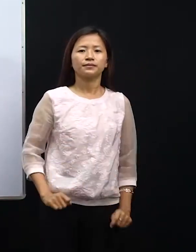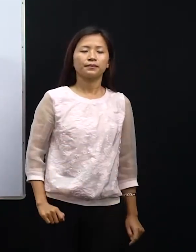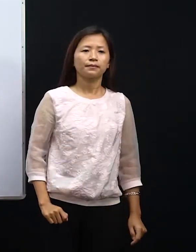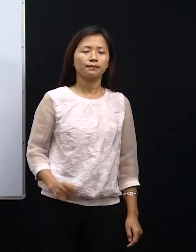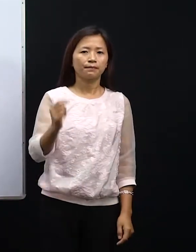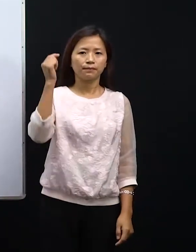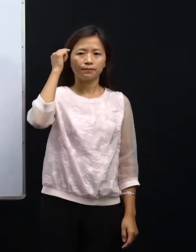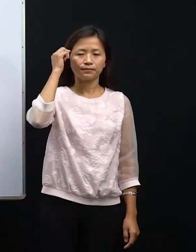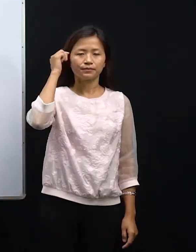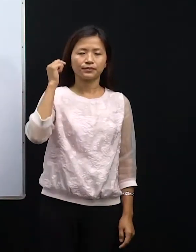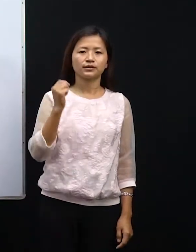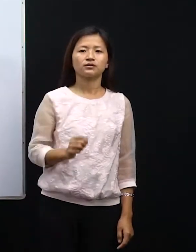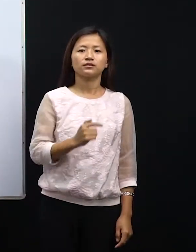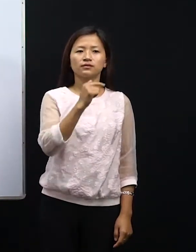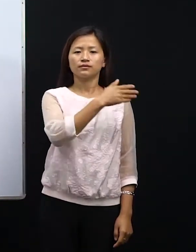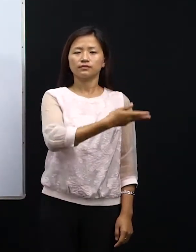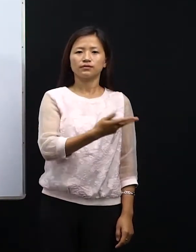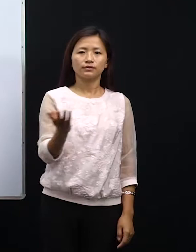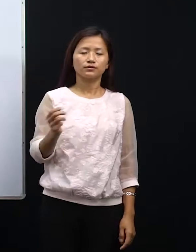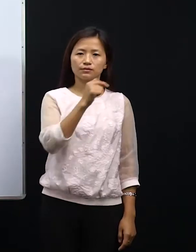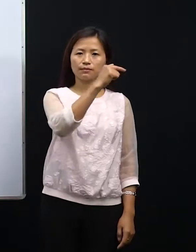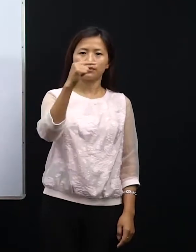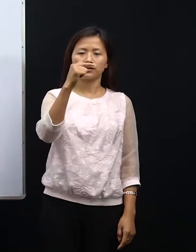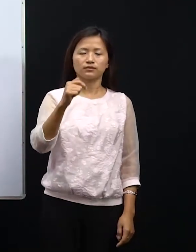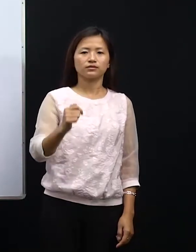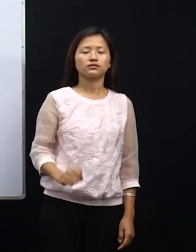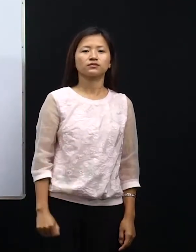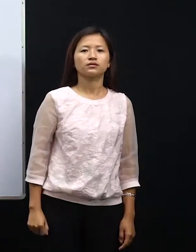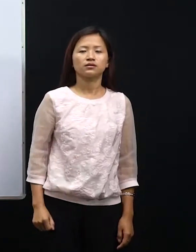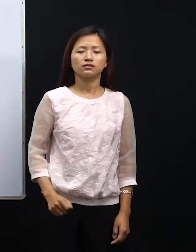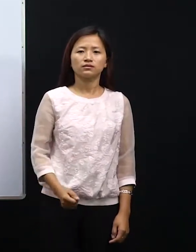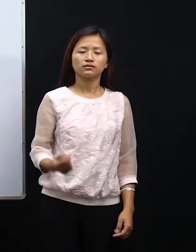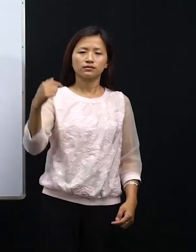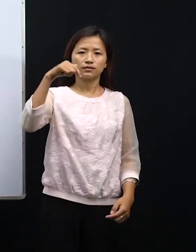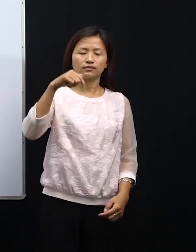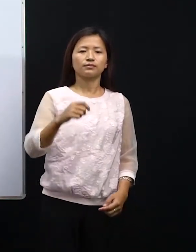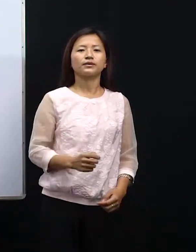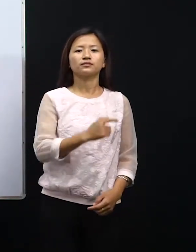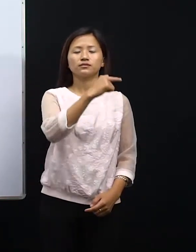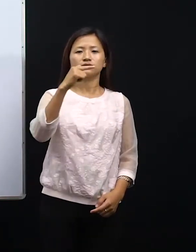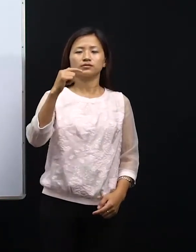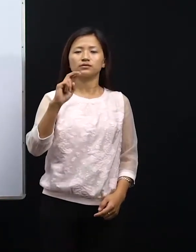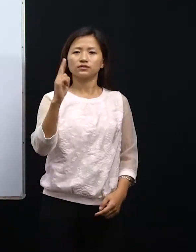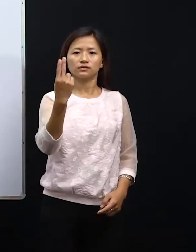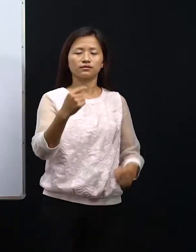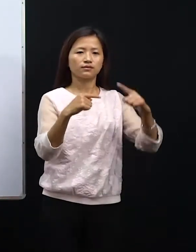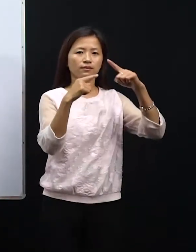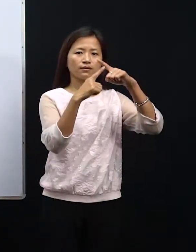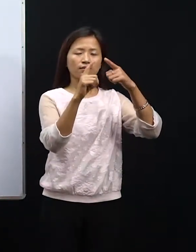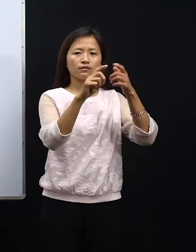mind you, there is a minus here. So this minus sign will come along with the second term.